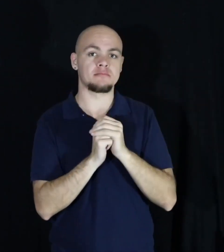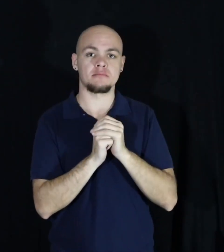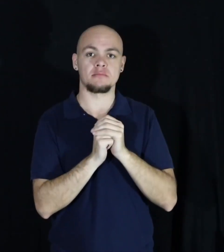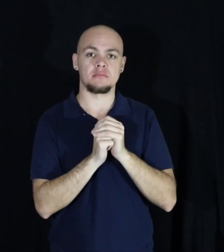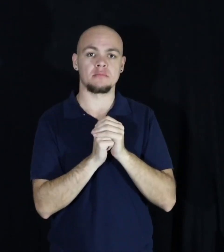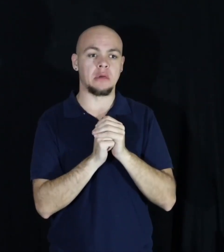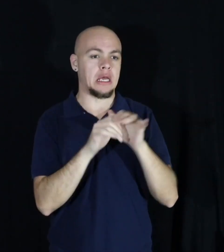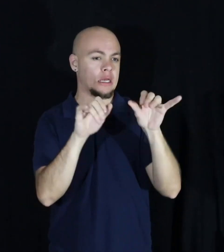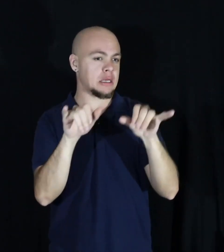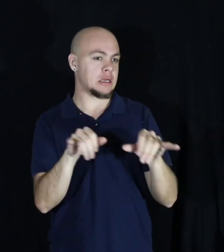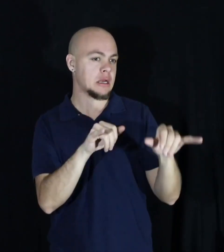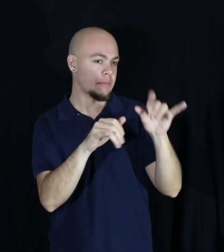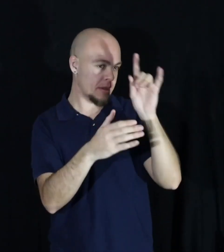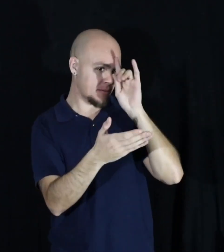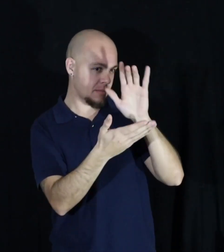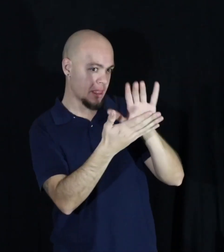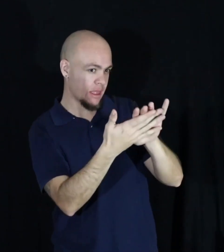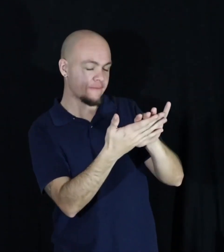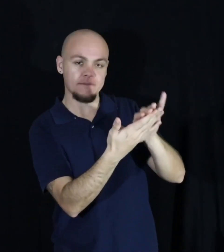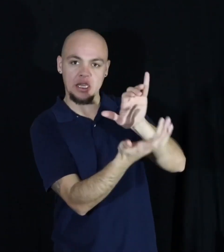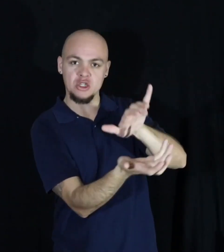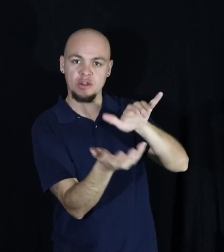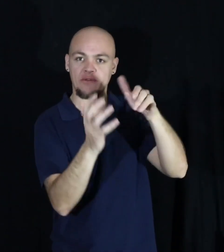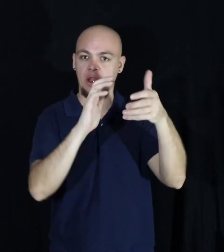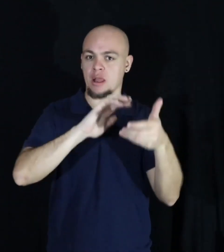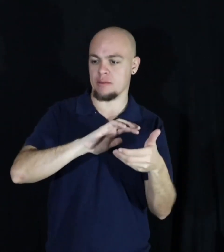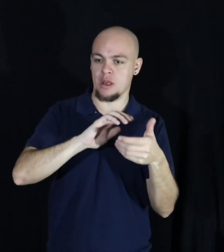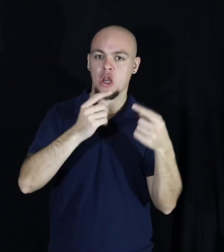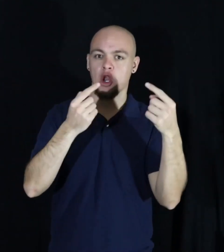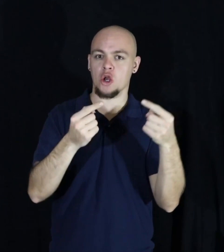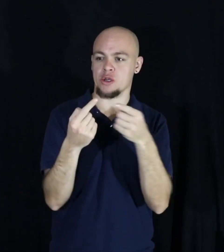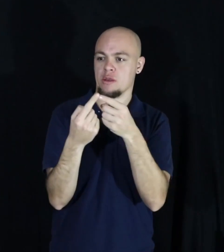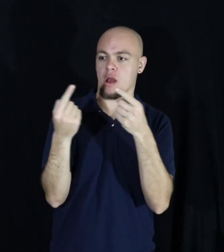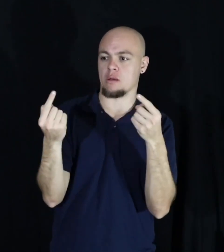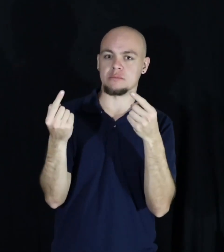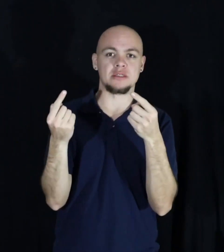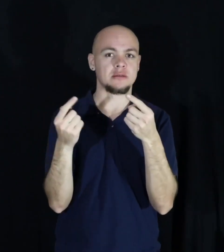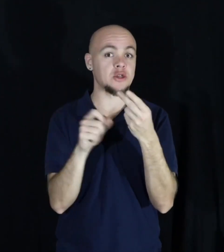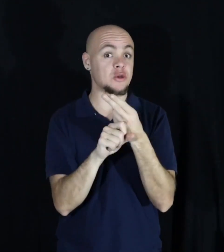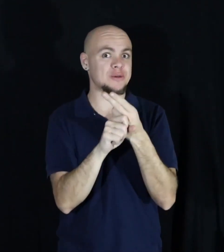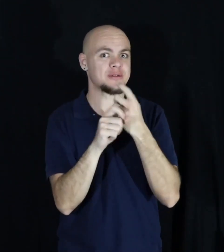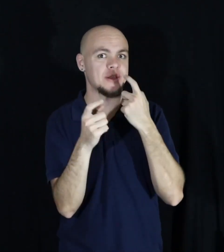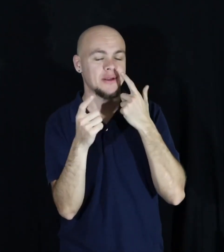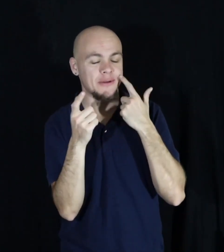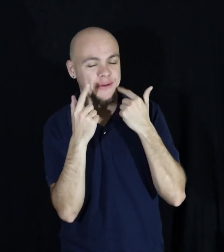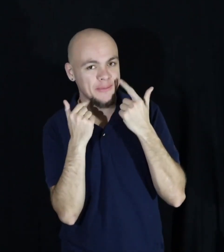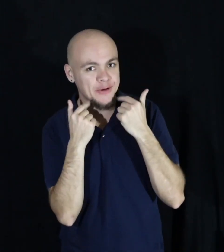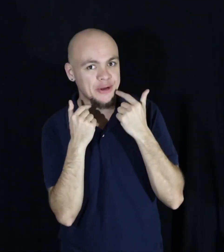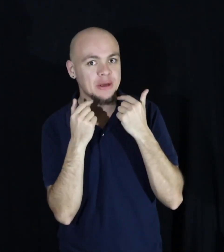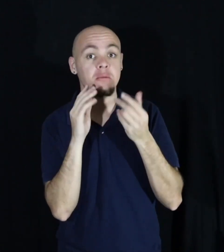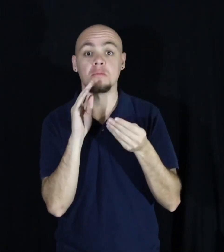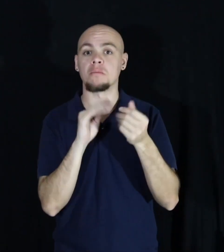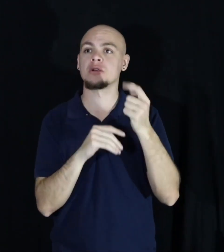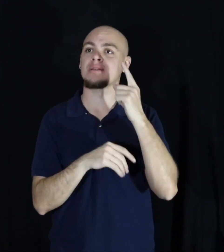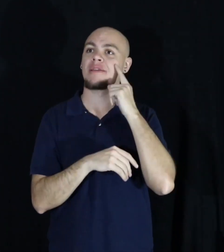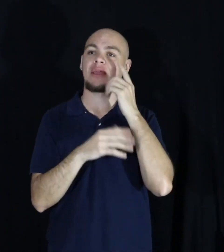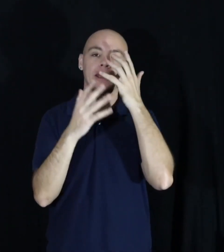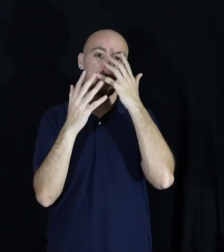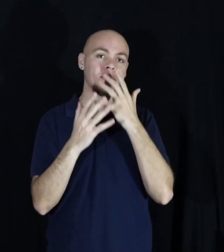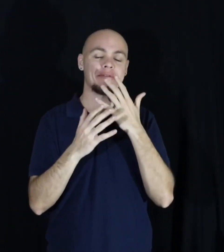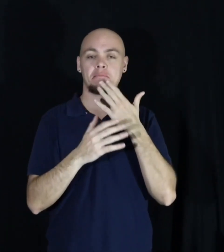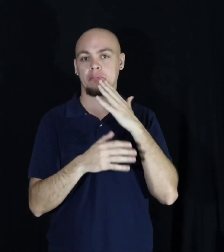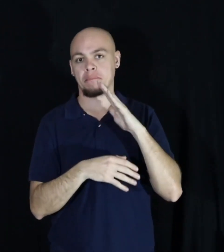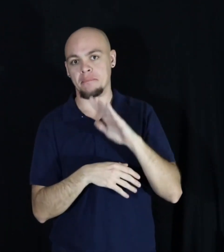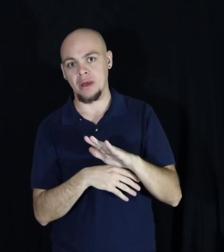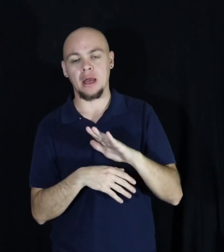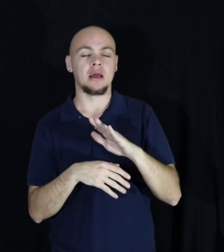commonly held belief, flip it upside down, and then argue that counterpoint with humor. Most of us think grief is bad, something